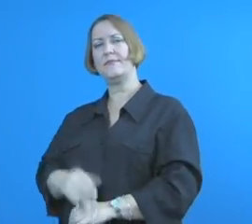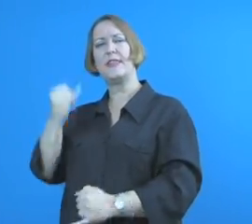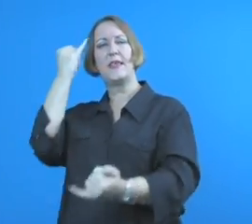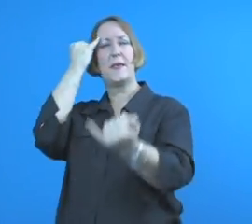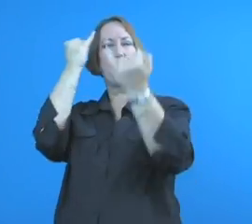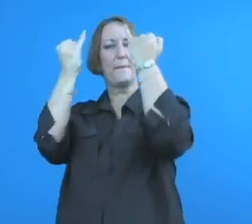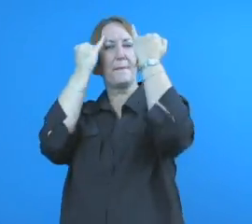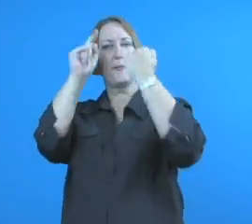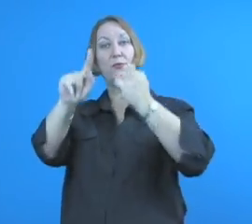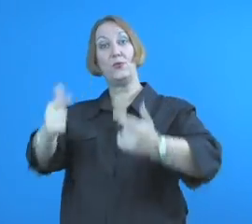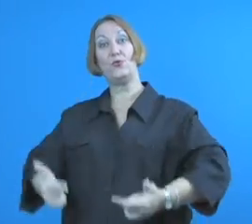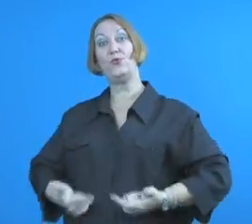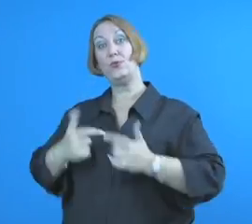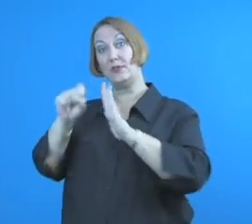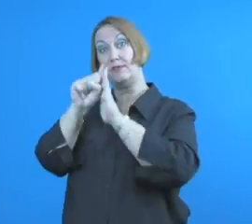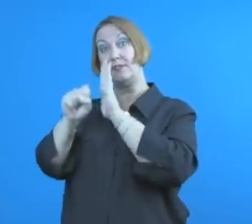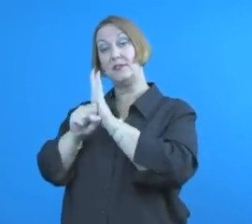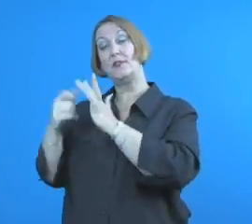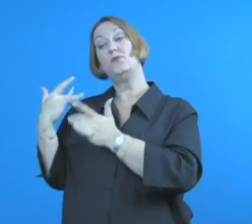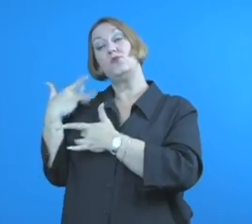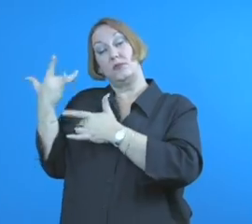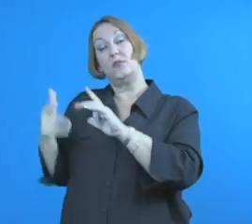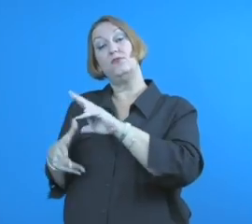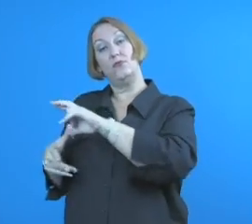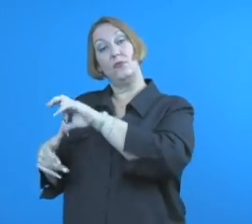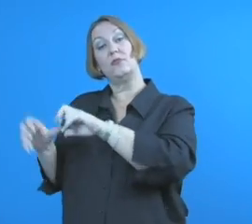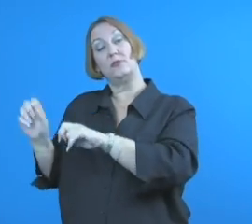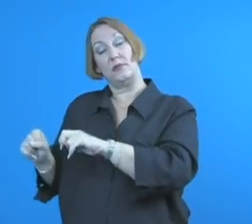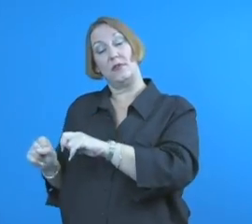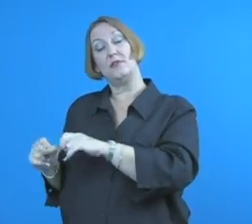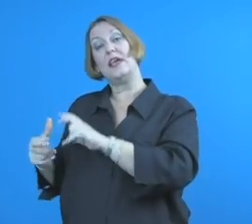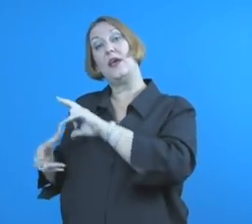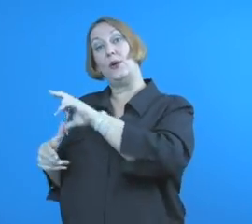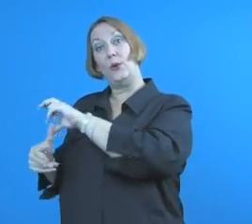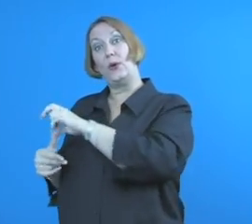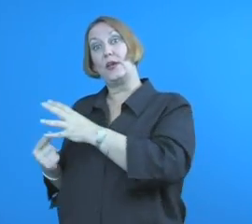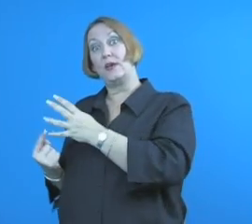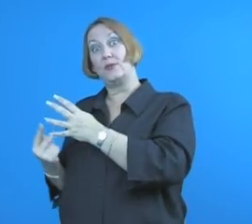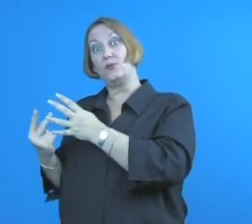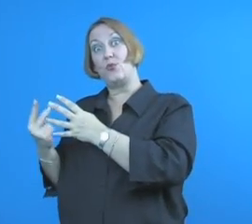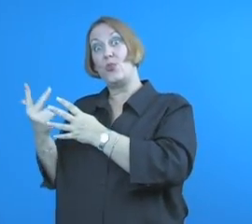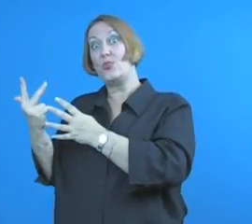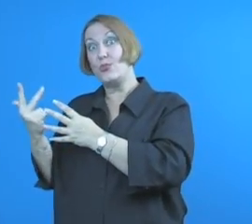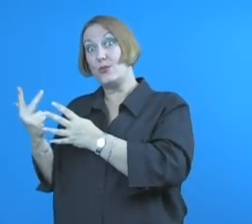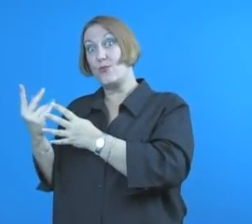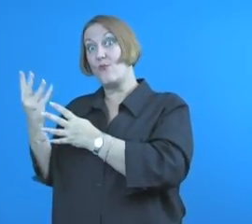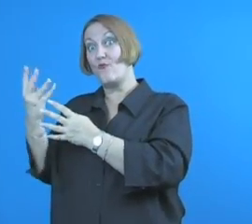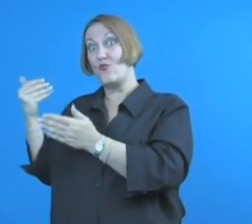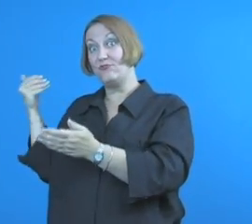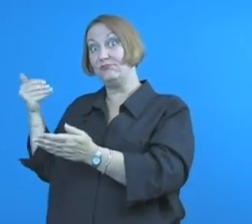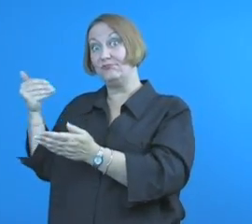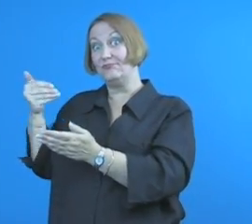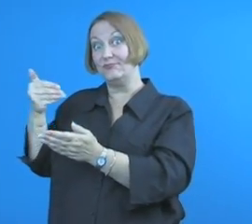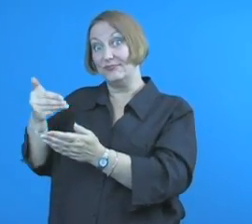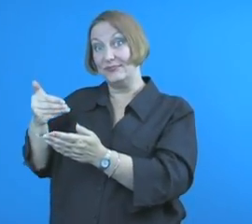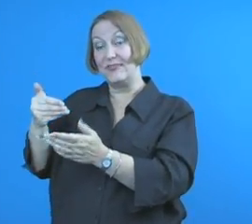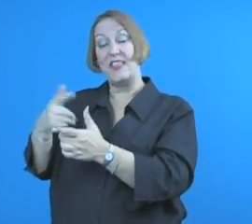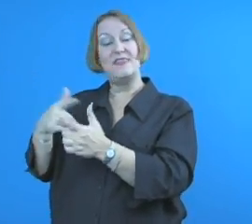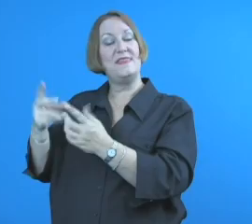Imagine being in a hurricane-prone state with a Category 3 or 4 storm coming inland, and its projected course changes